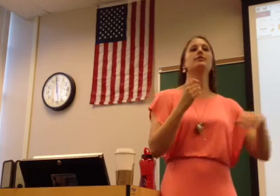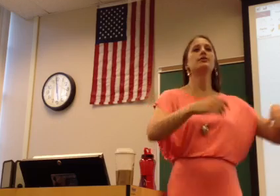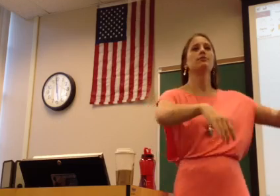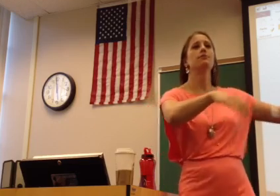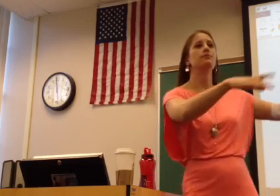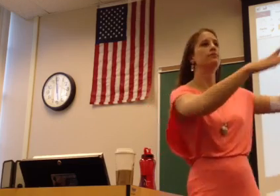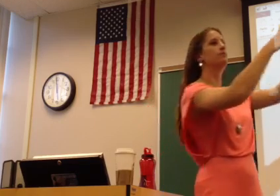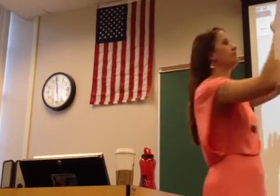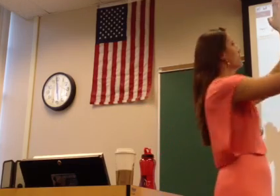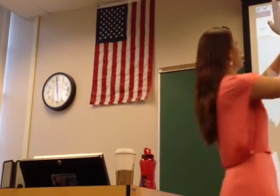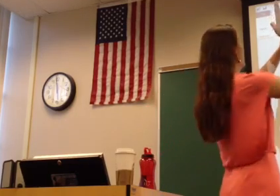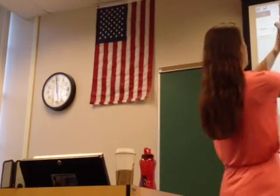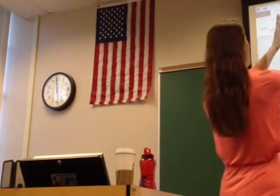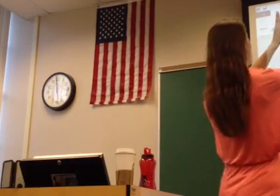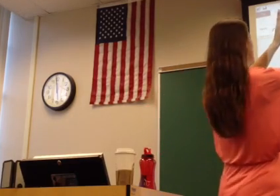Bus. Like bees.